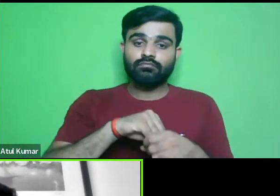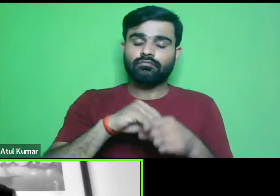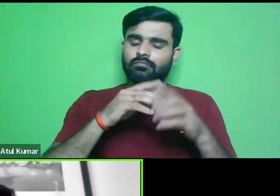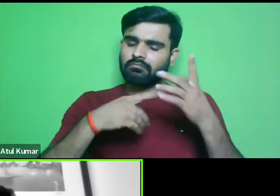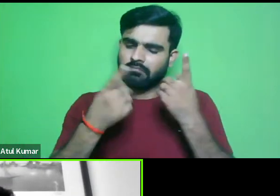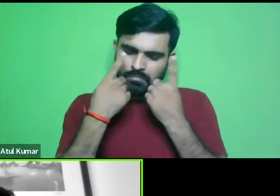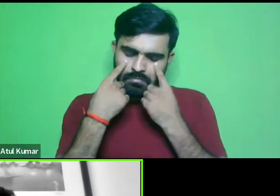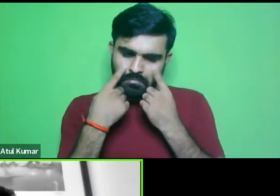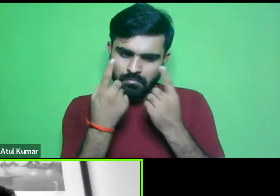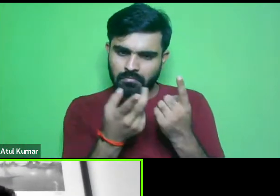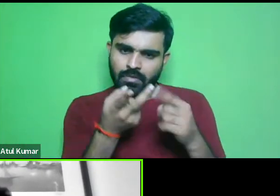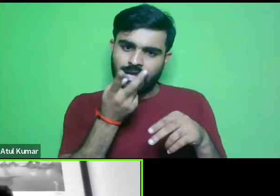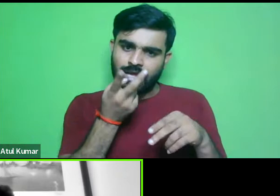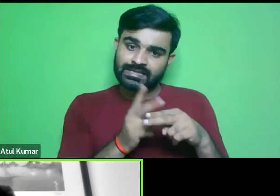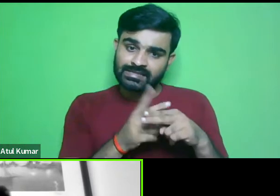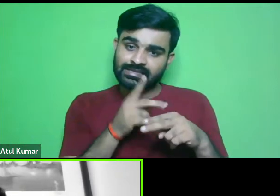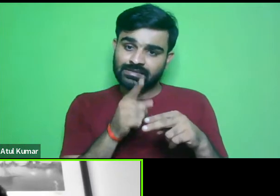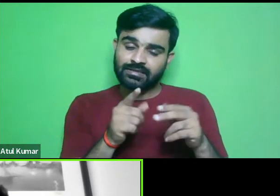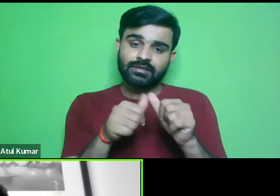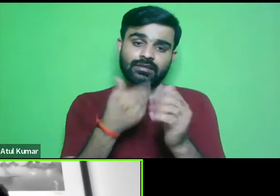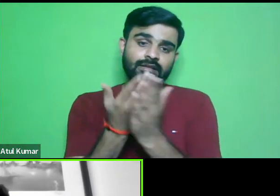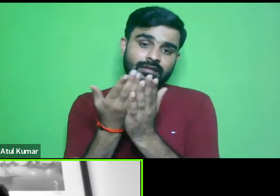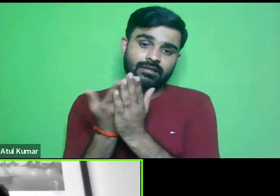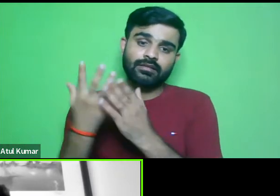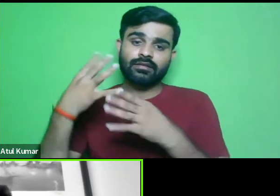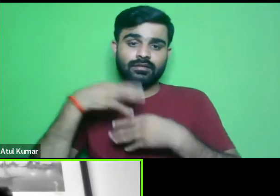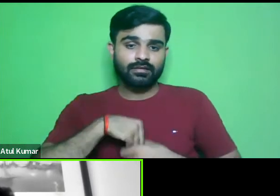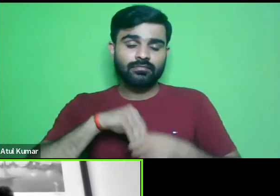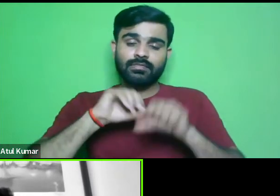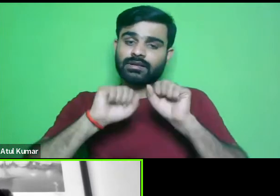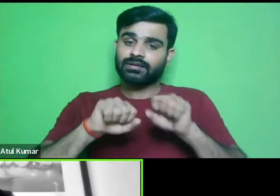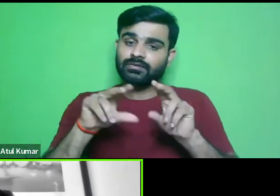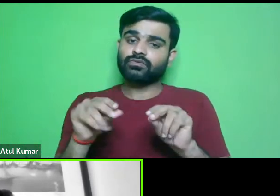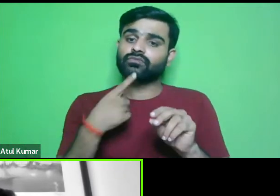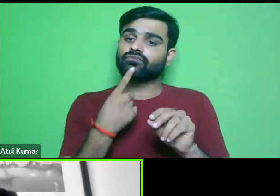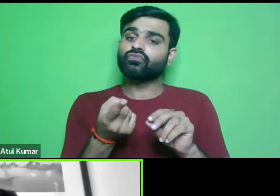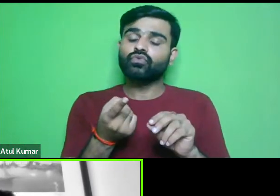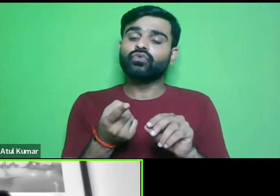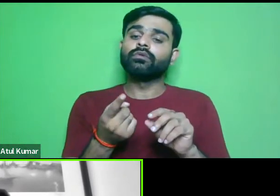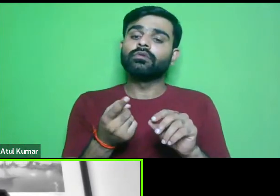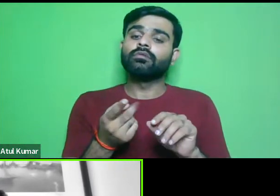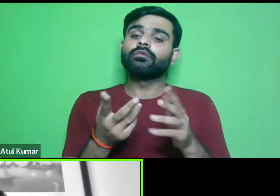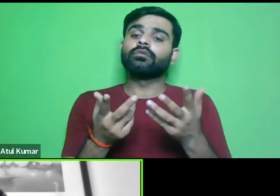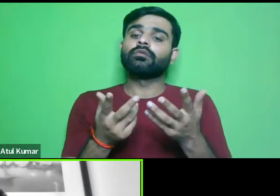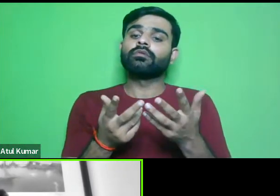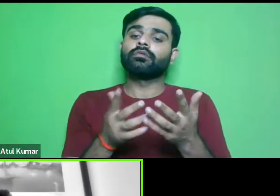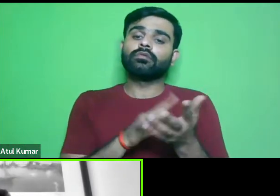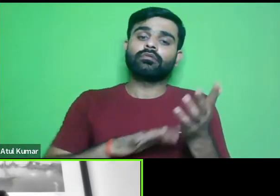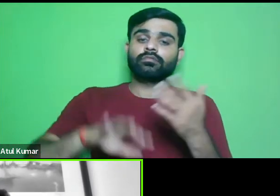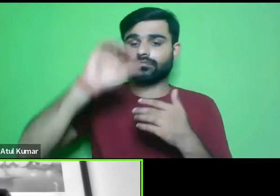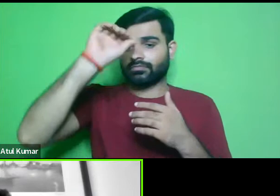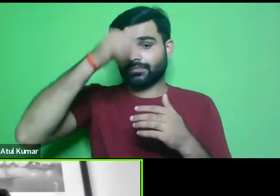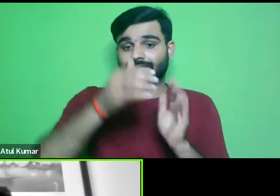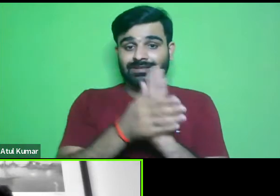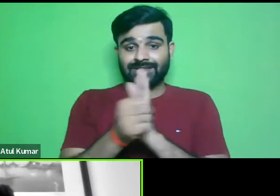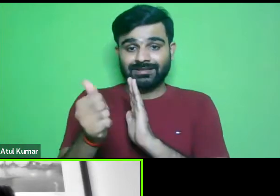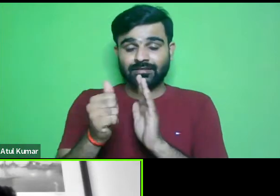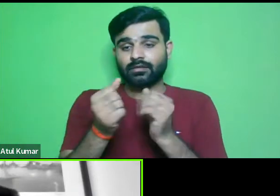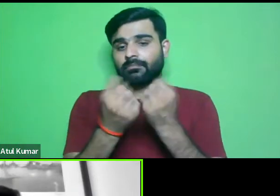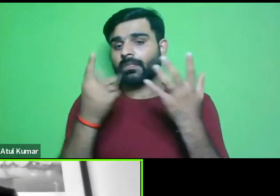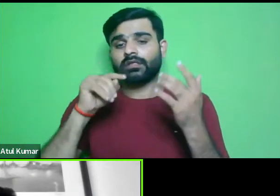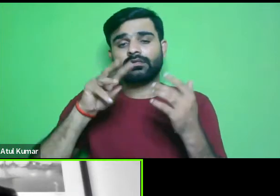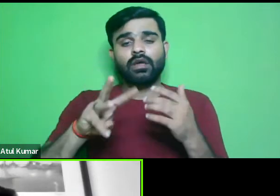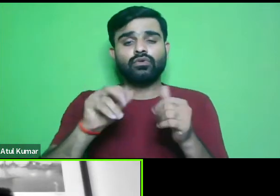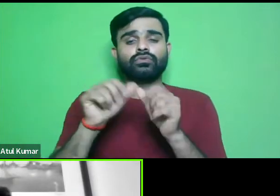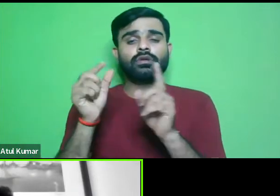in which certain applications are accepted or denied when there are, at India scale, like thousands of applications